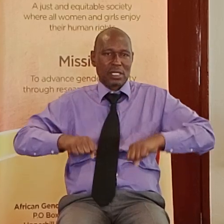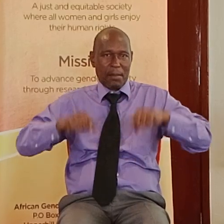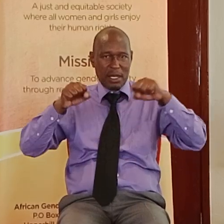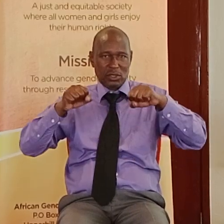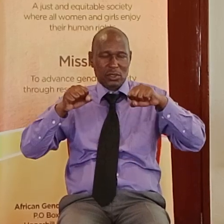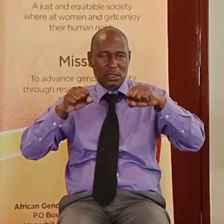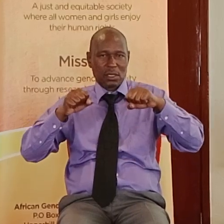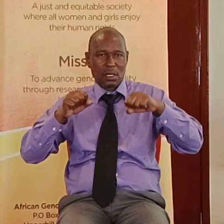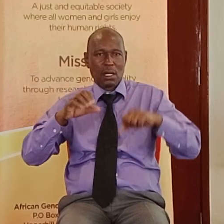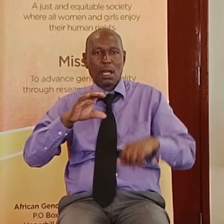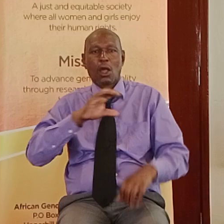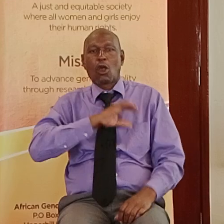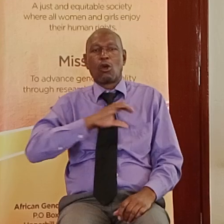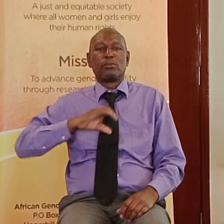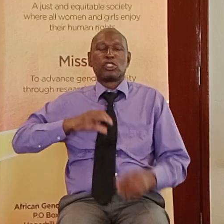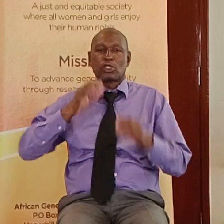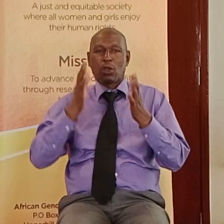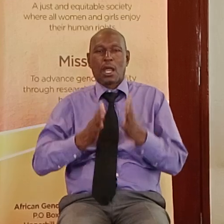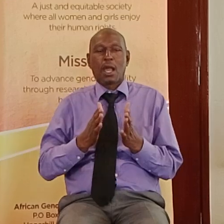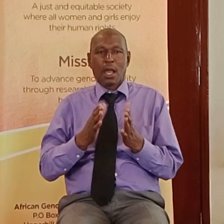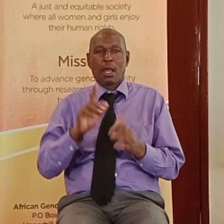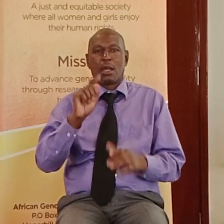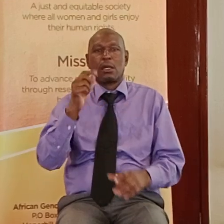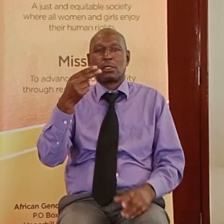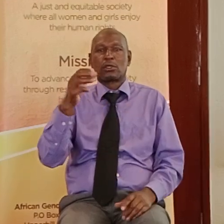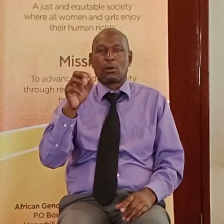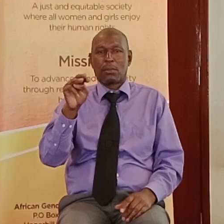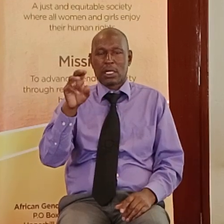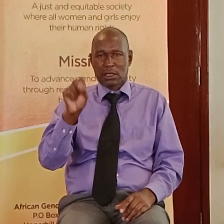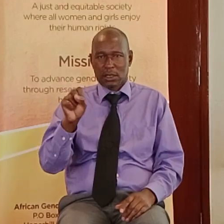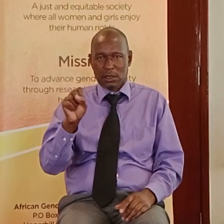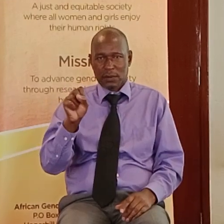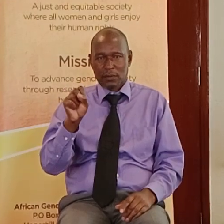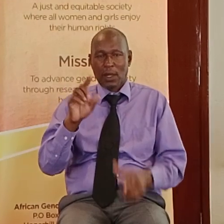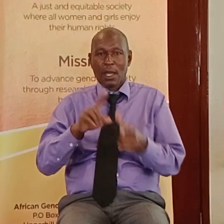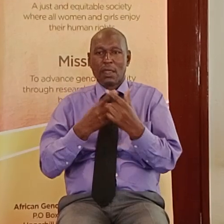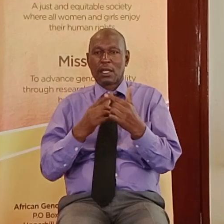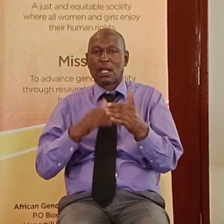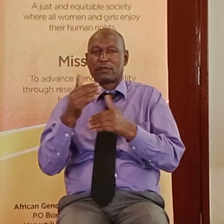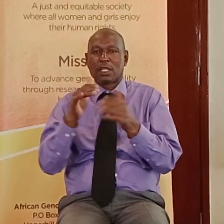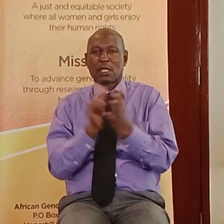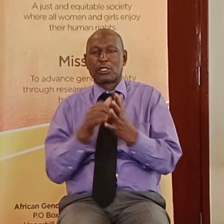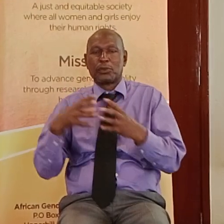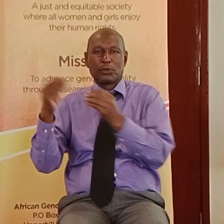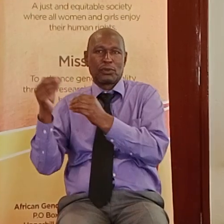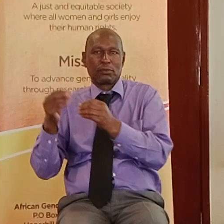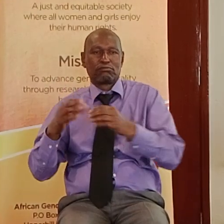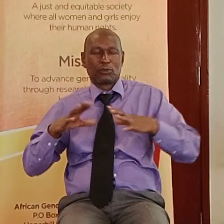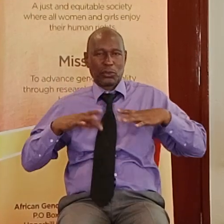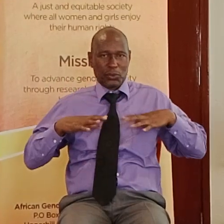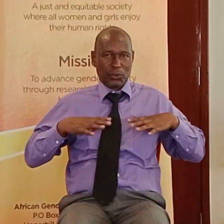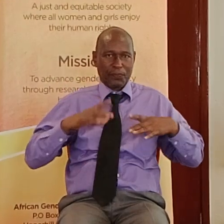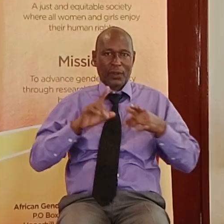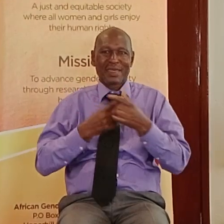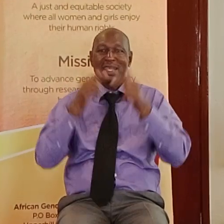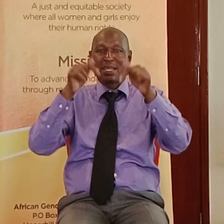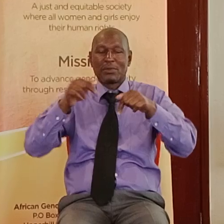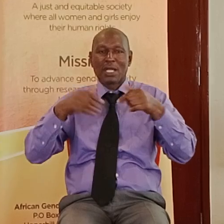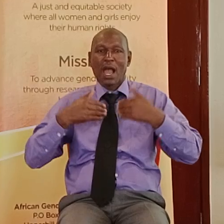Commissioner Thomas Foyel. Then after that, we'll go for break, and immediately we'll start having presentation